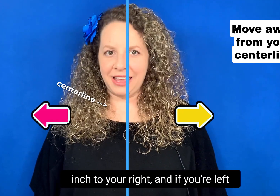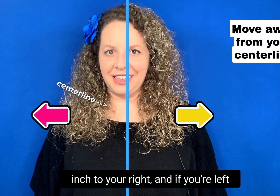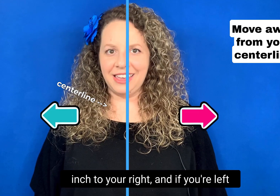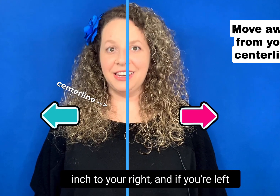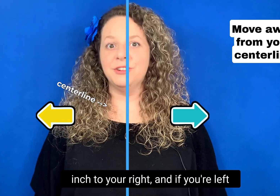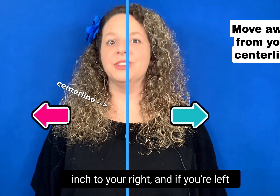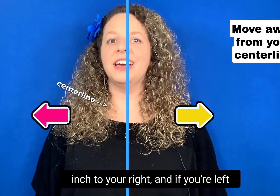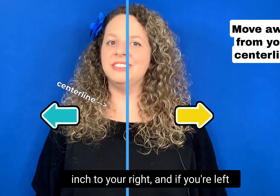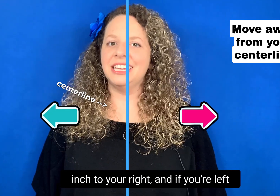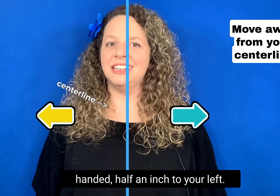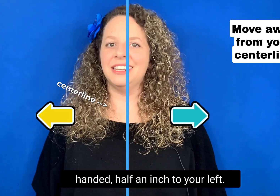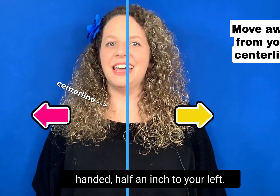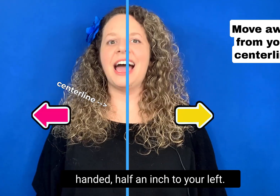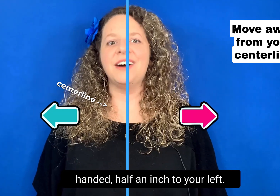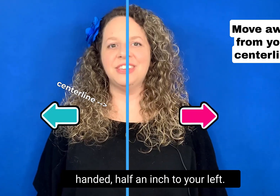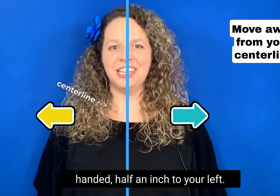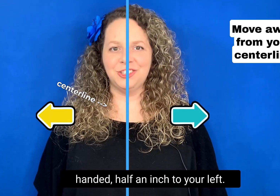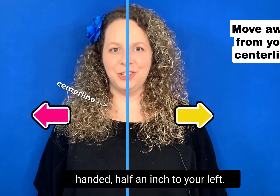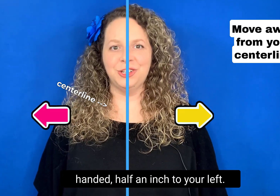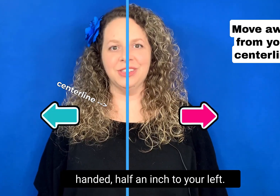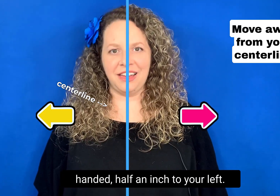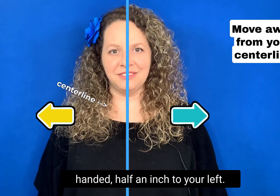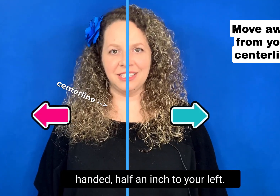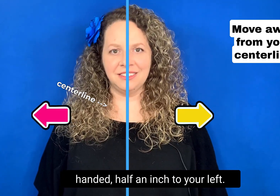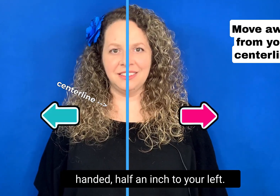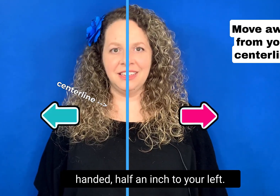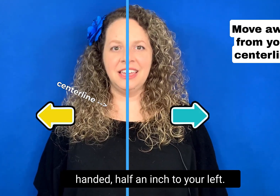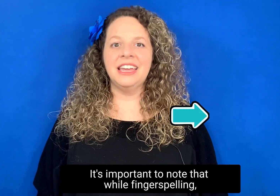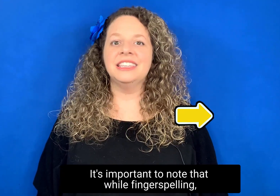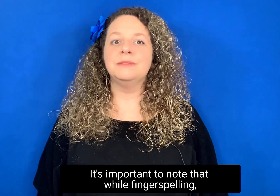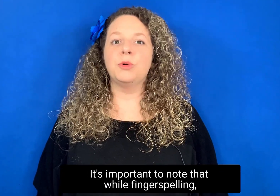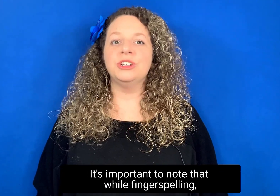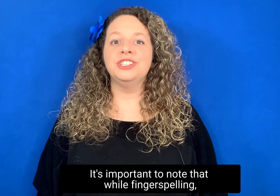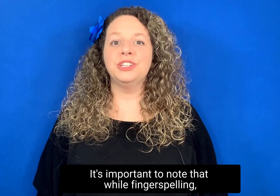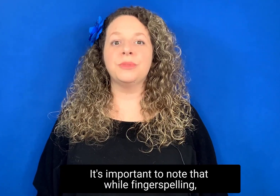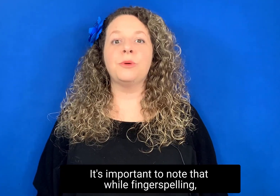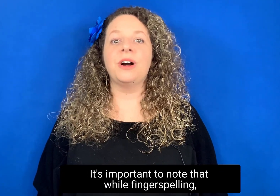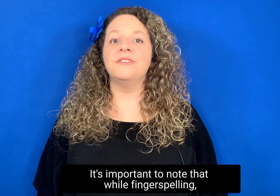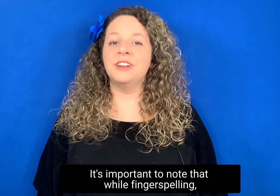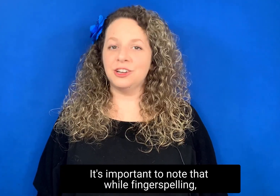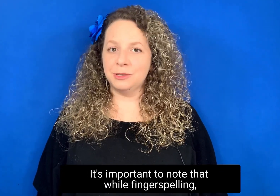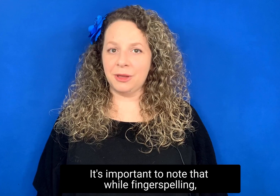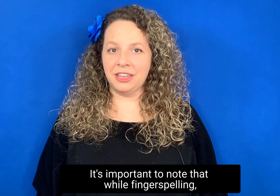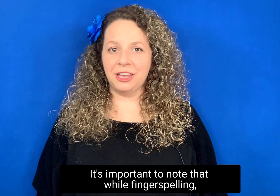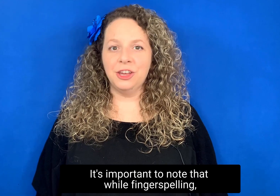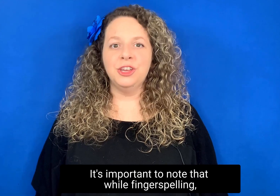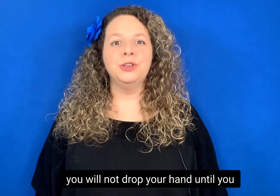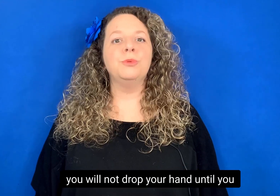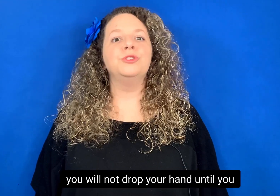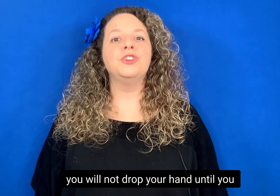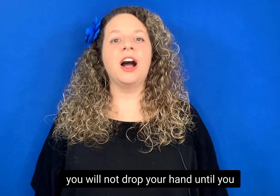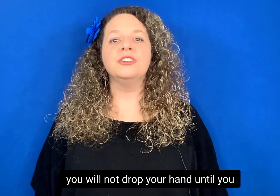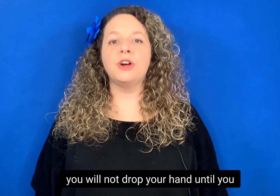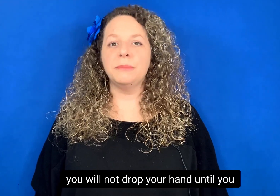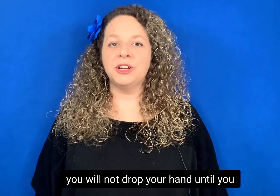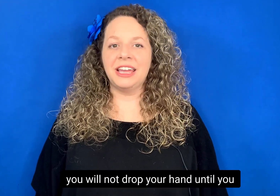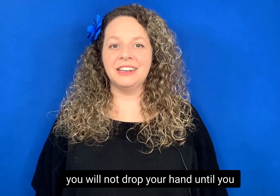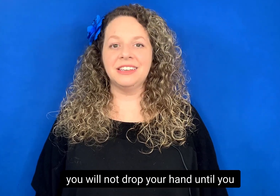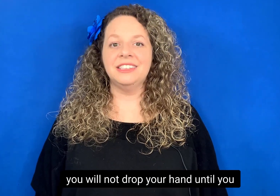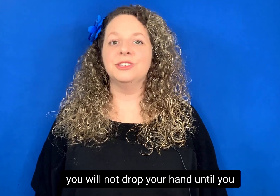right, and if you're left-handed, half an inch to your left. It's important to note that while fingerspelling, you will not drop your hand until